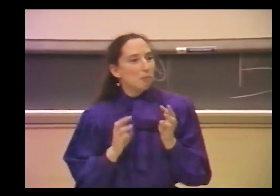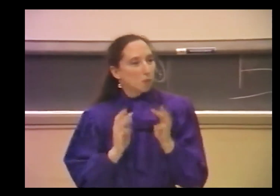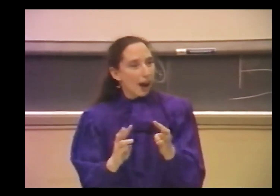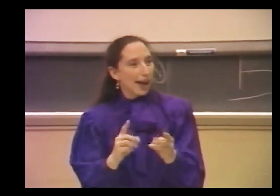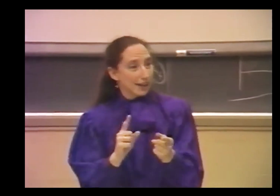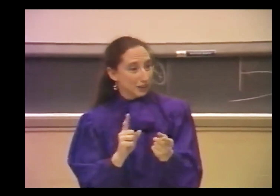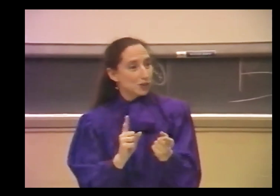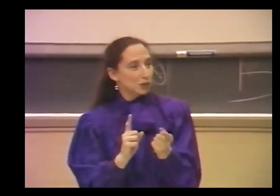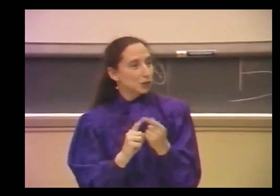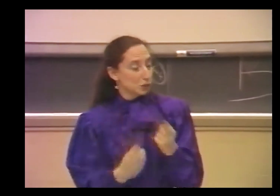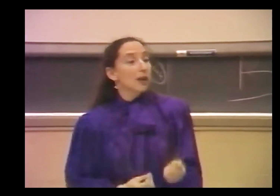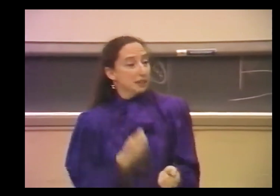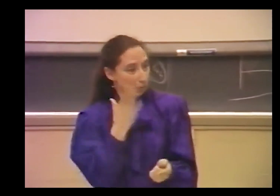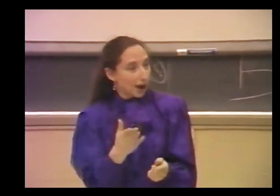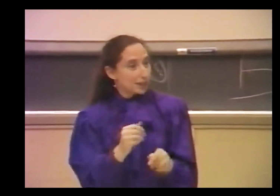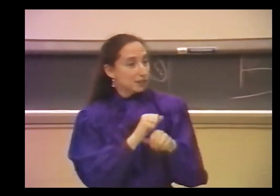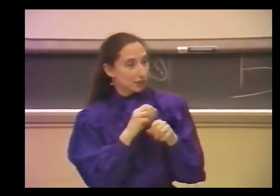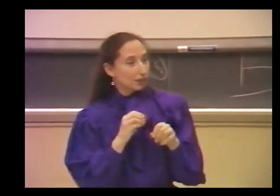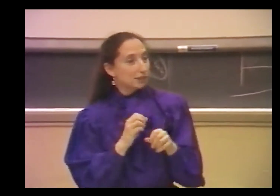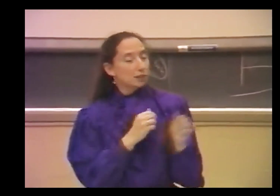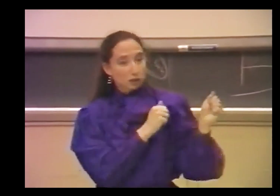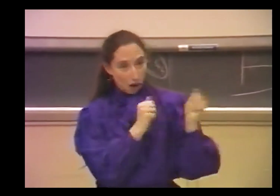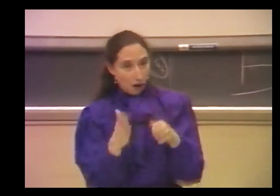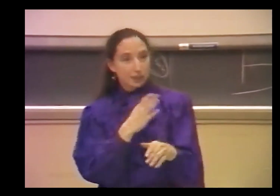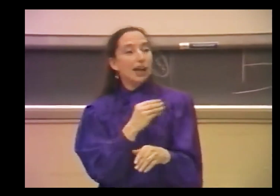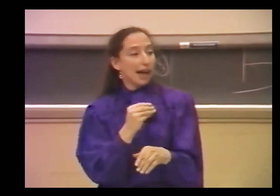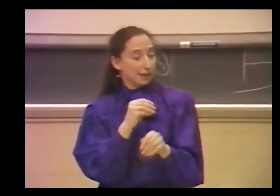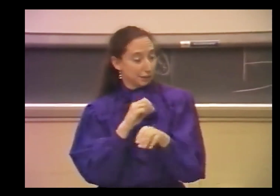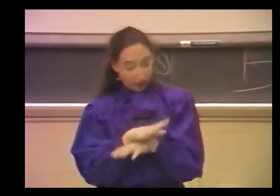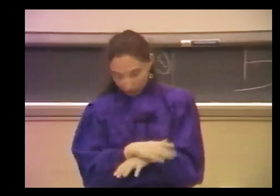some way to express cause and effect.